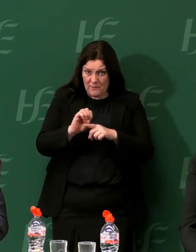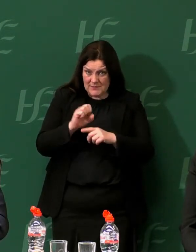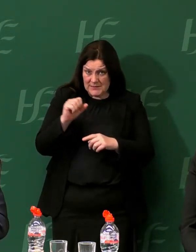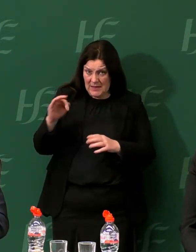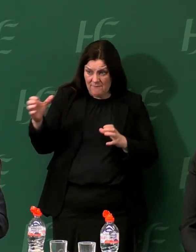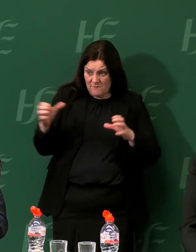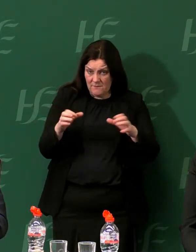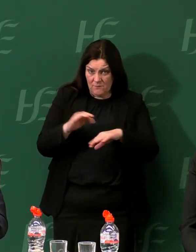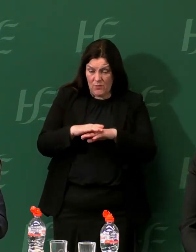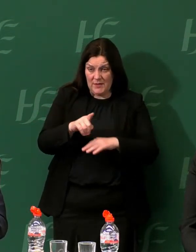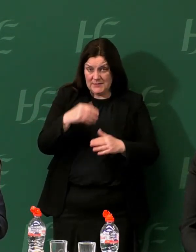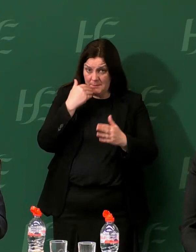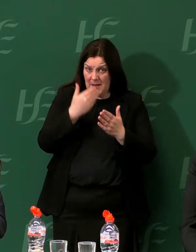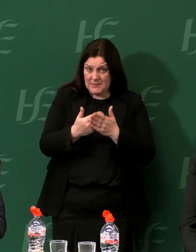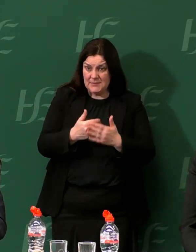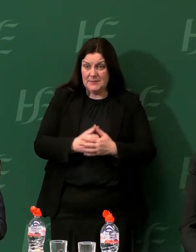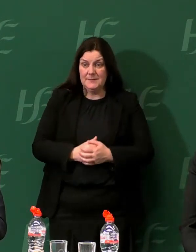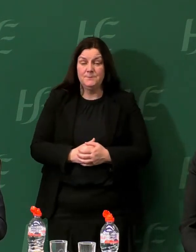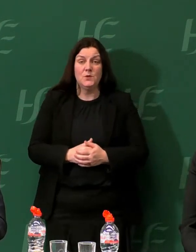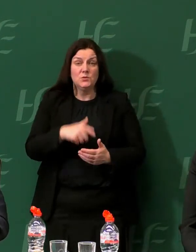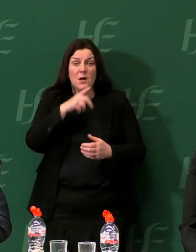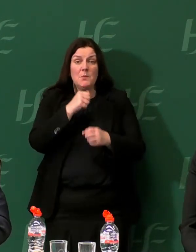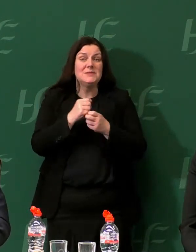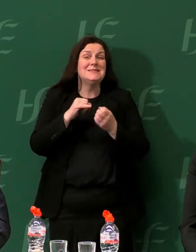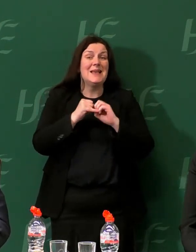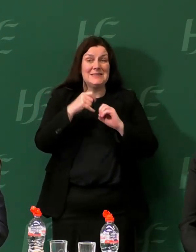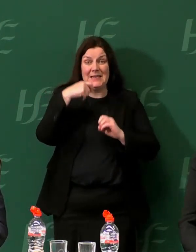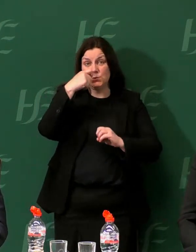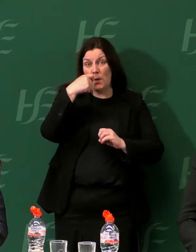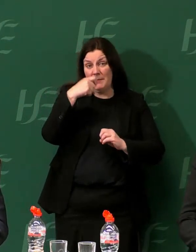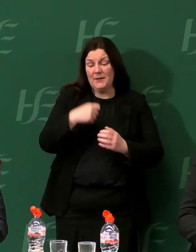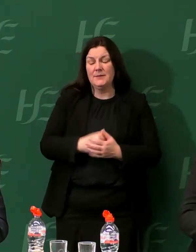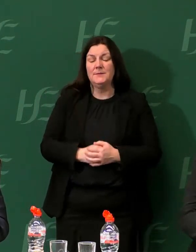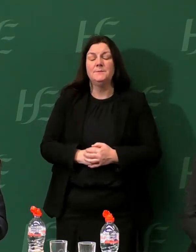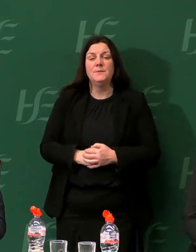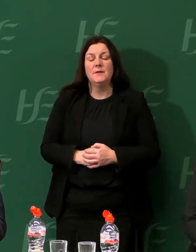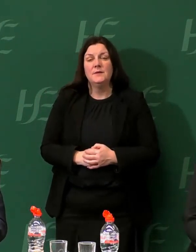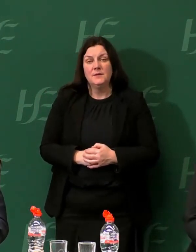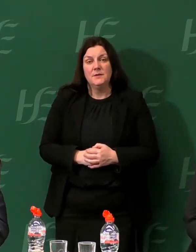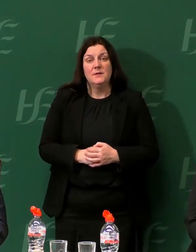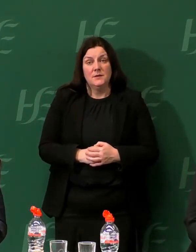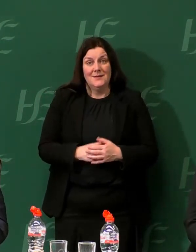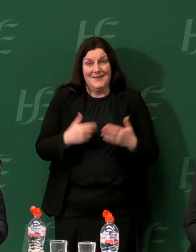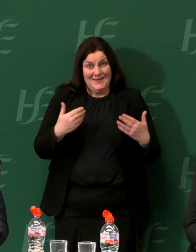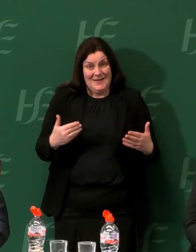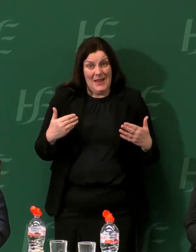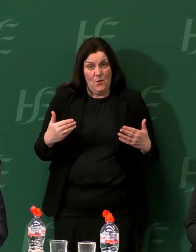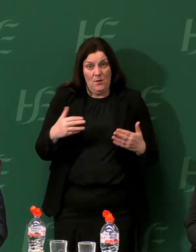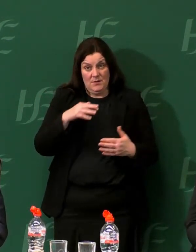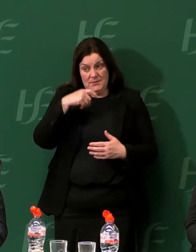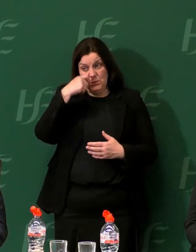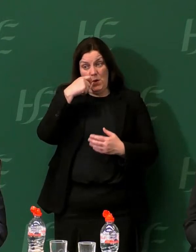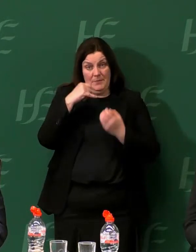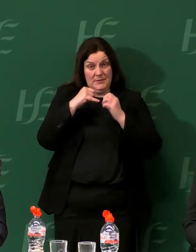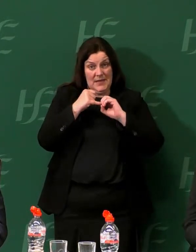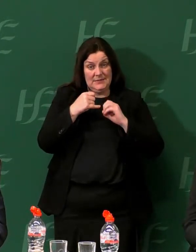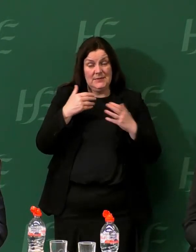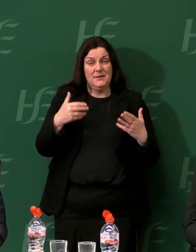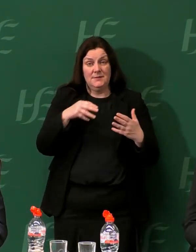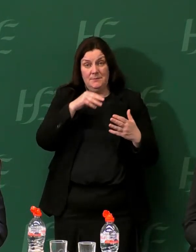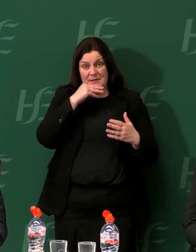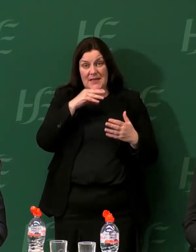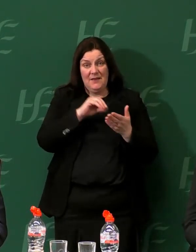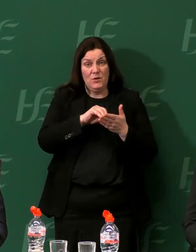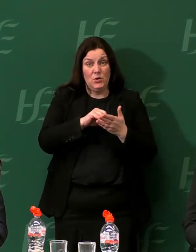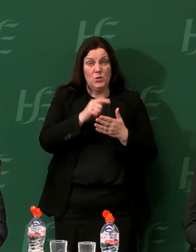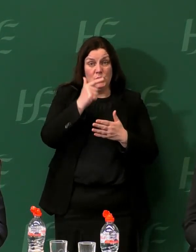demand? Specifically related to the testing? Yeah, testing, swabbing. The swabbing. Related to swabbing, we are now, as of last week,